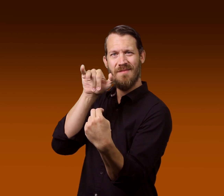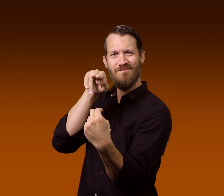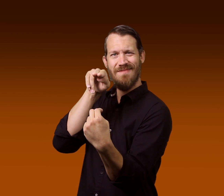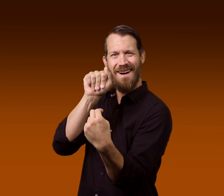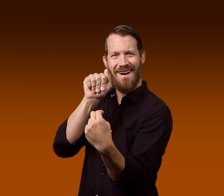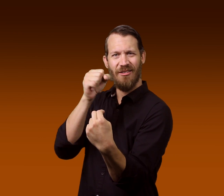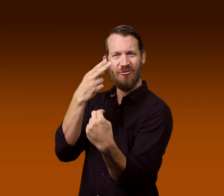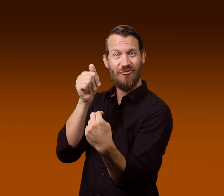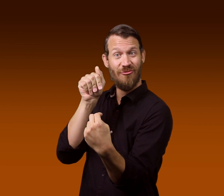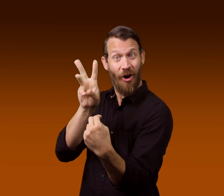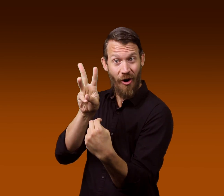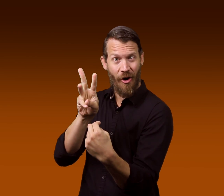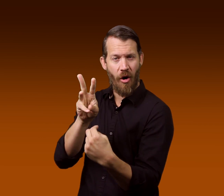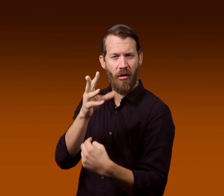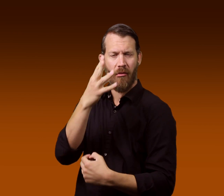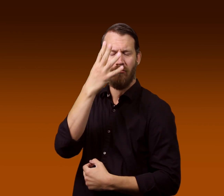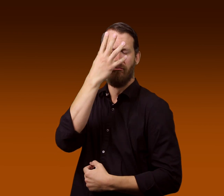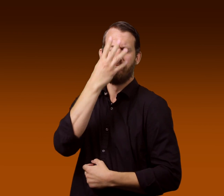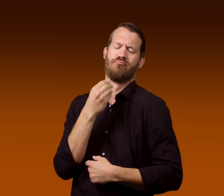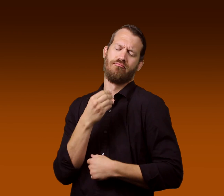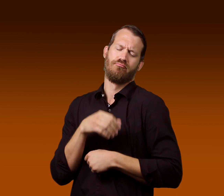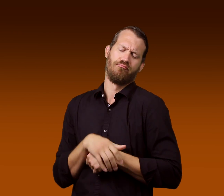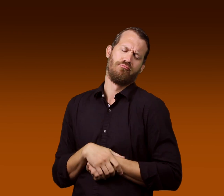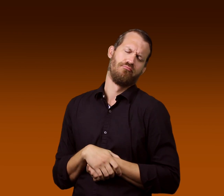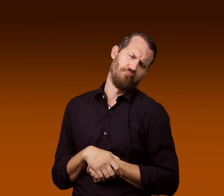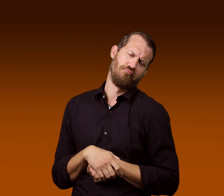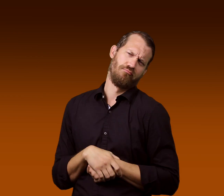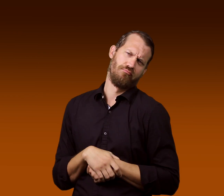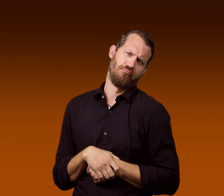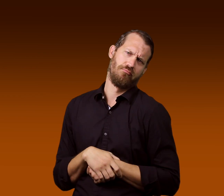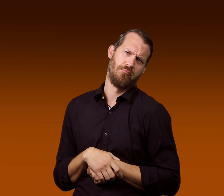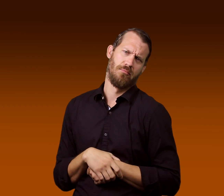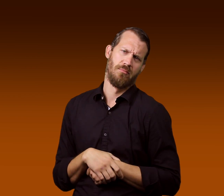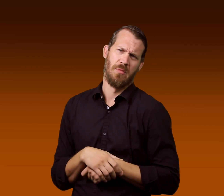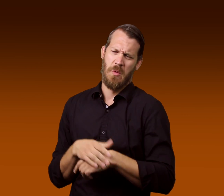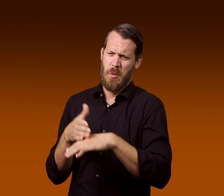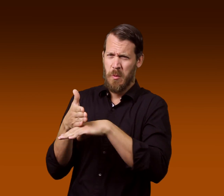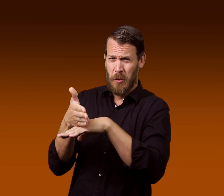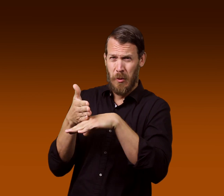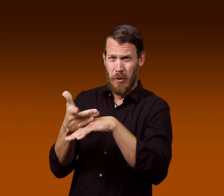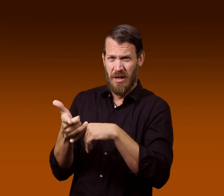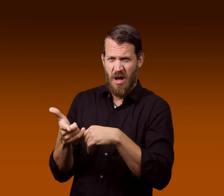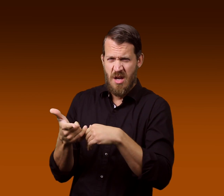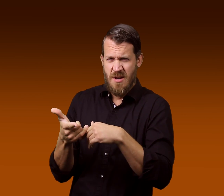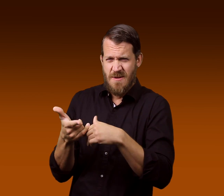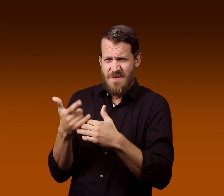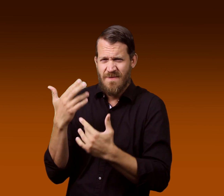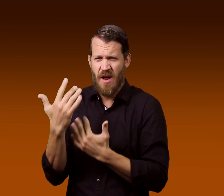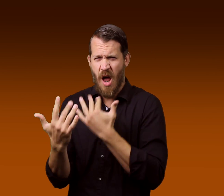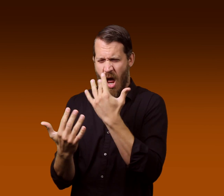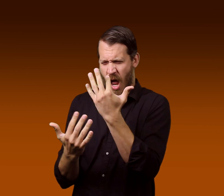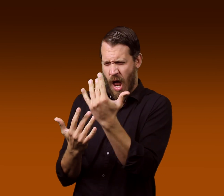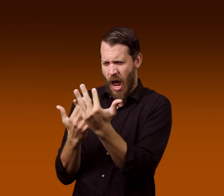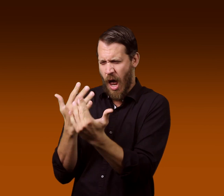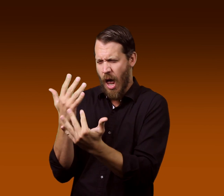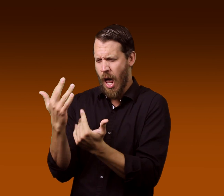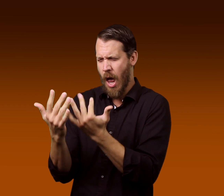the fireplace when embers of a dying fire glowed on the hearth. The witch knelt and